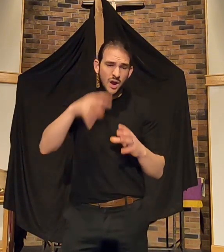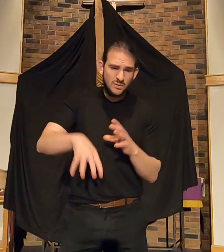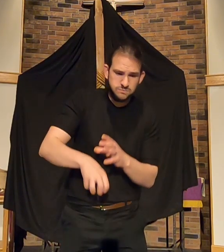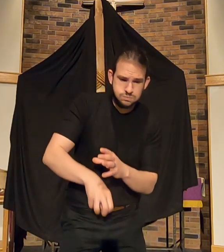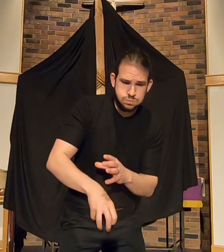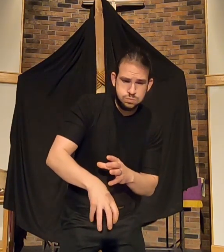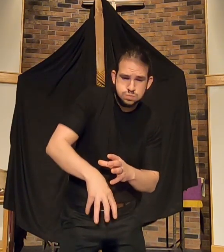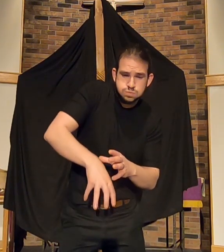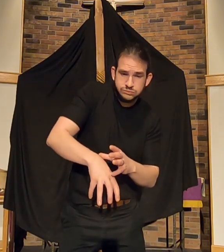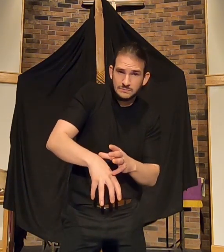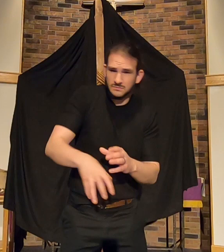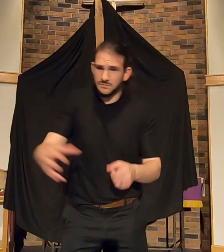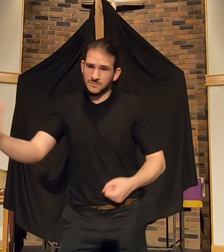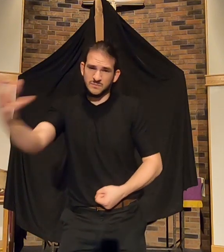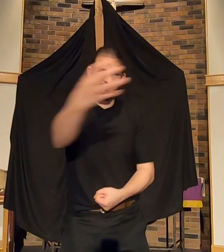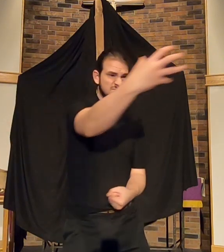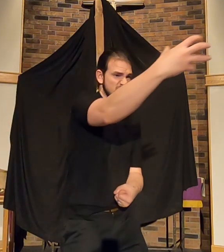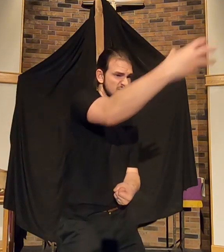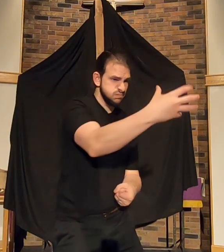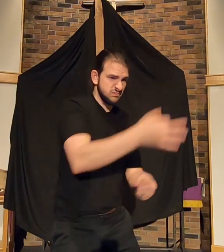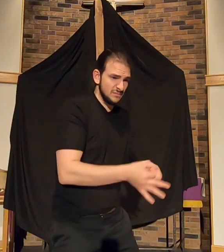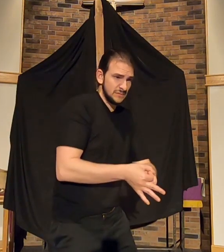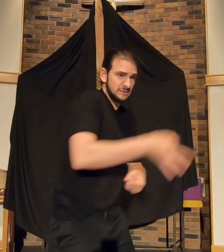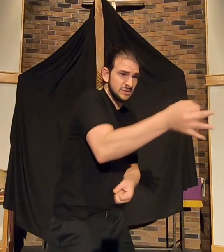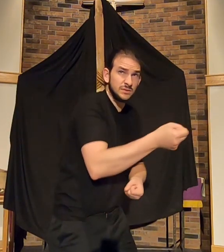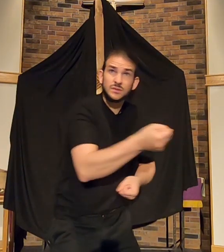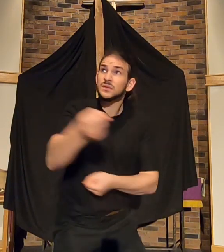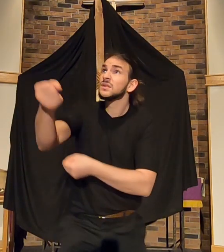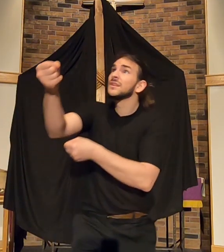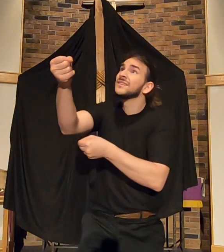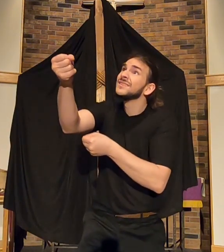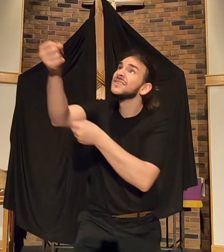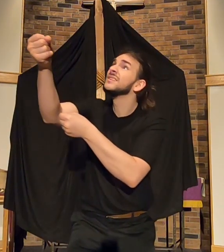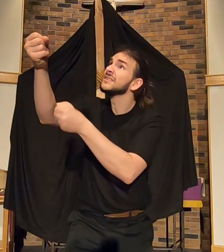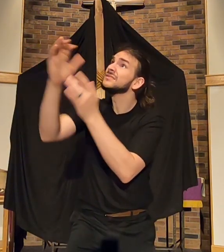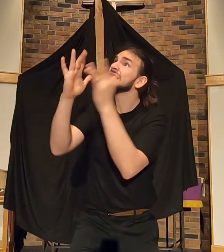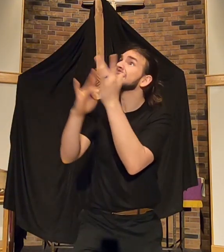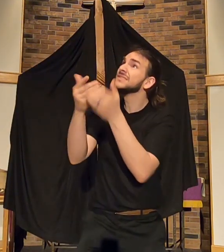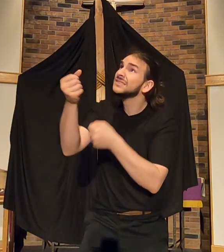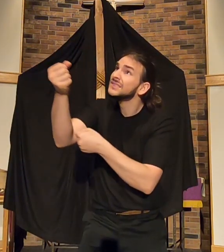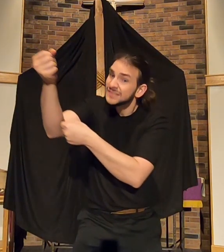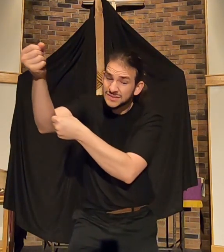After he had soaked it in wine, he put it on a stick and held it up to Jesus.